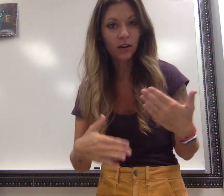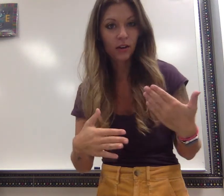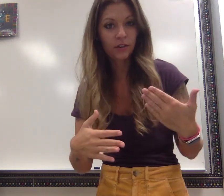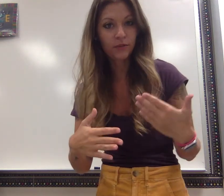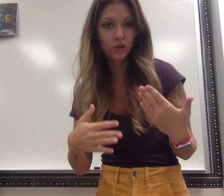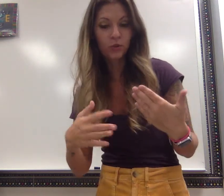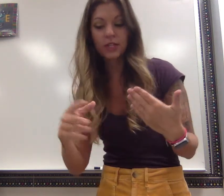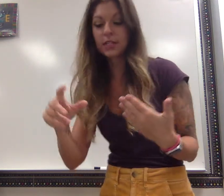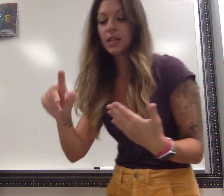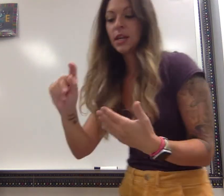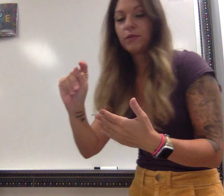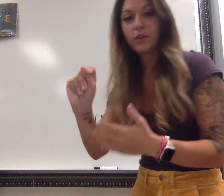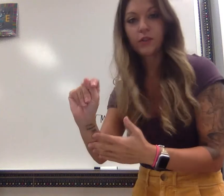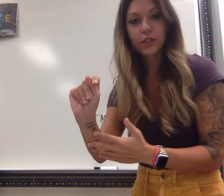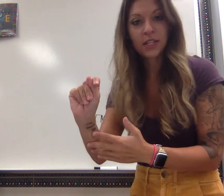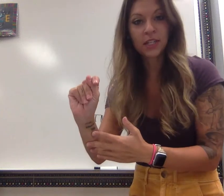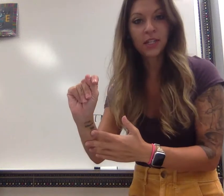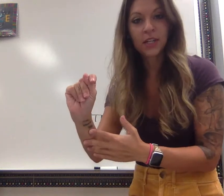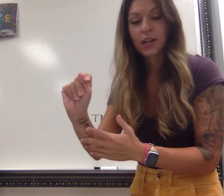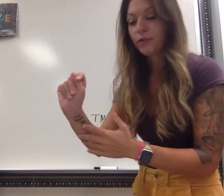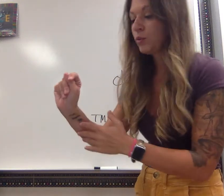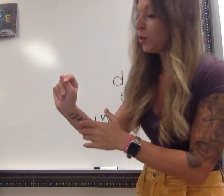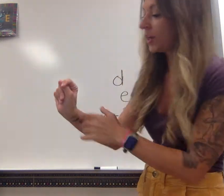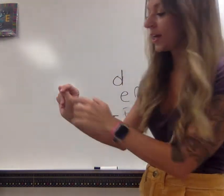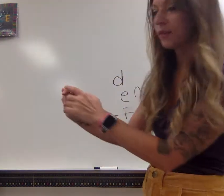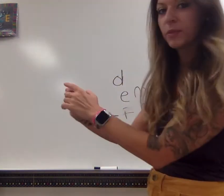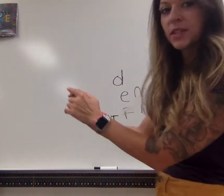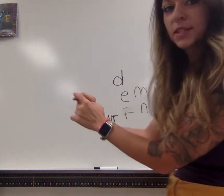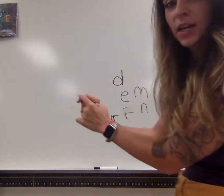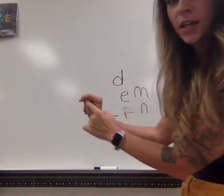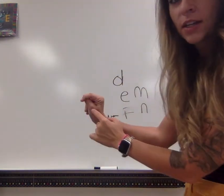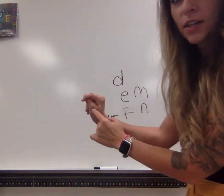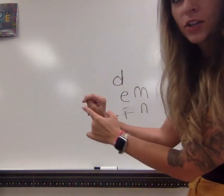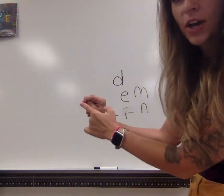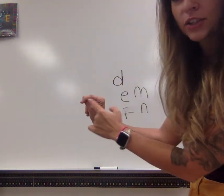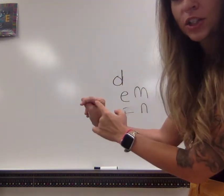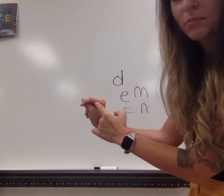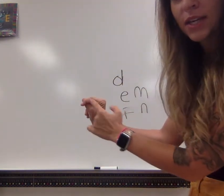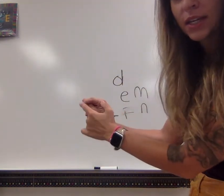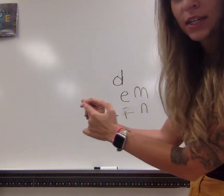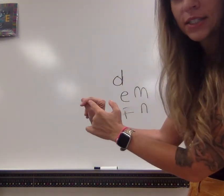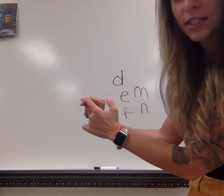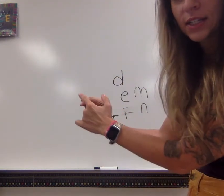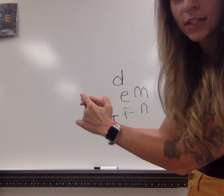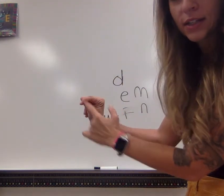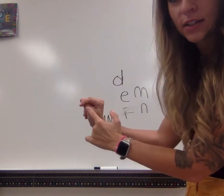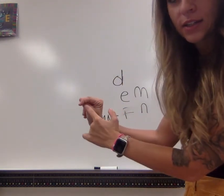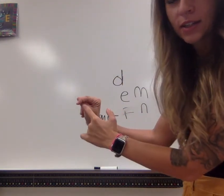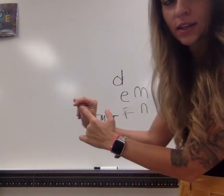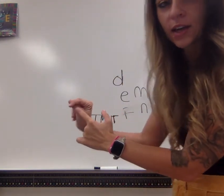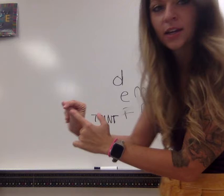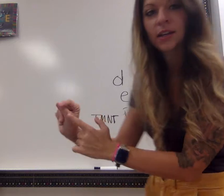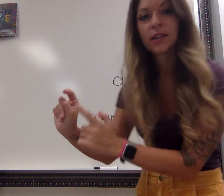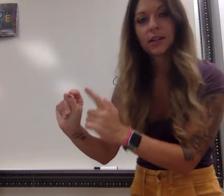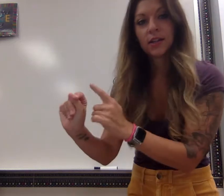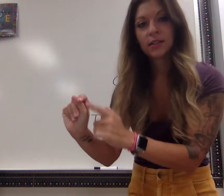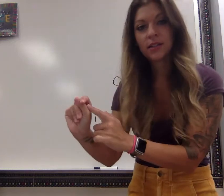iconic visualness, if you have your T, if you look at it from this side, you're actually making a T, okay?